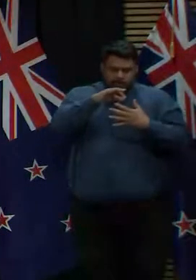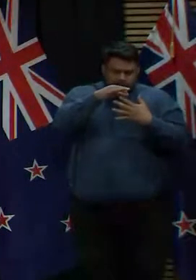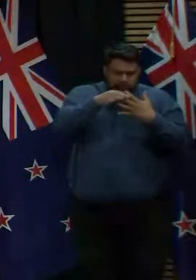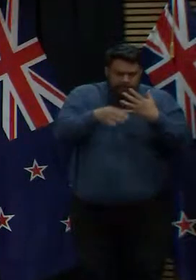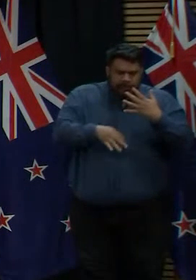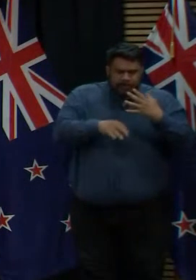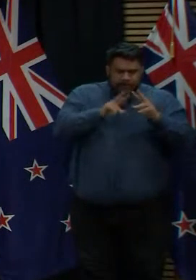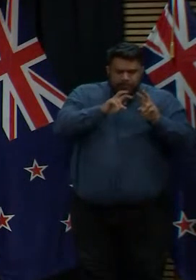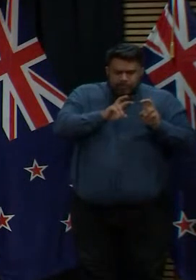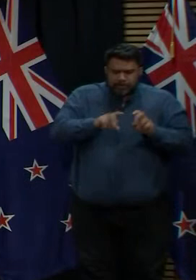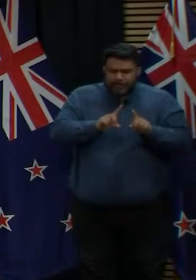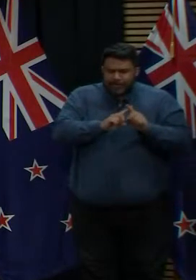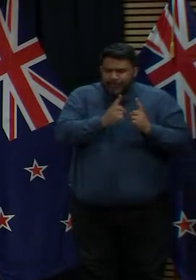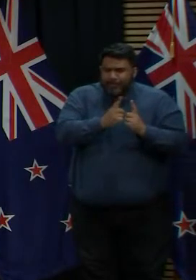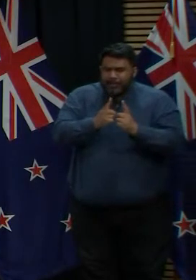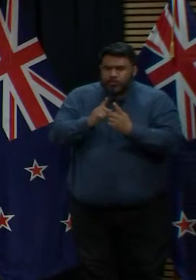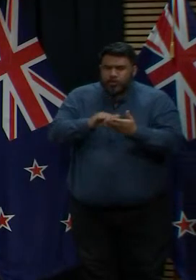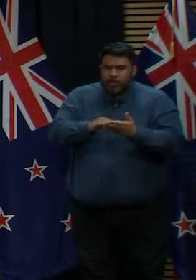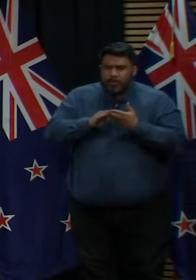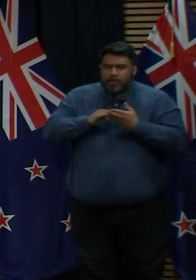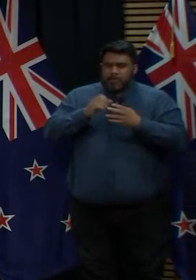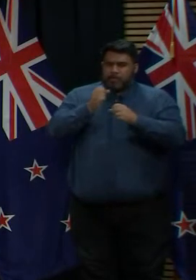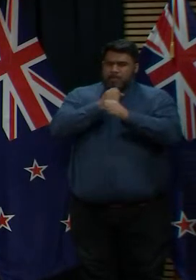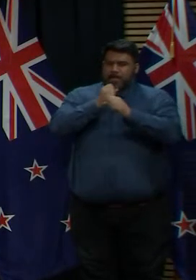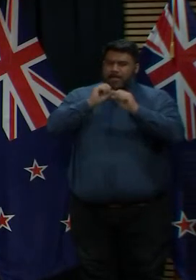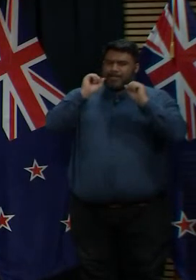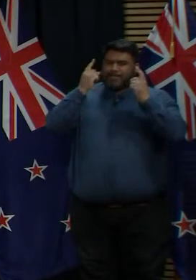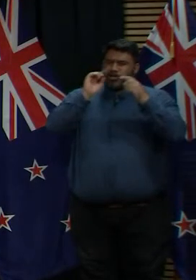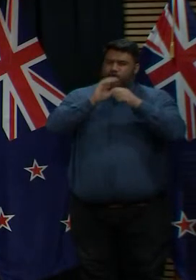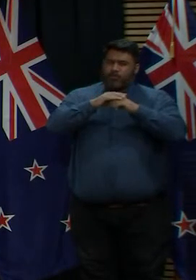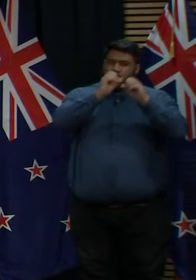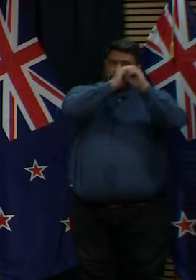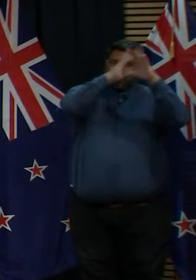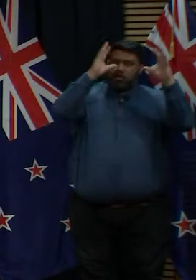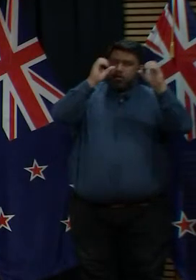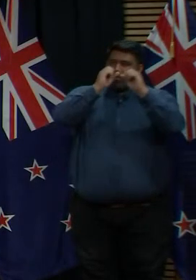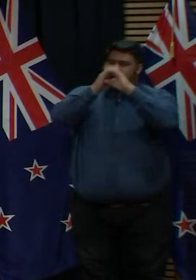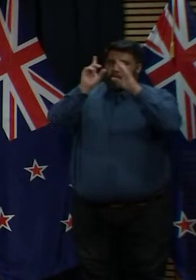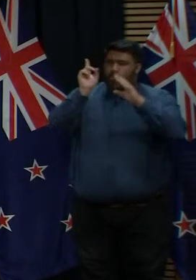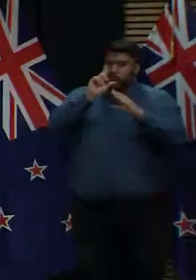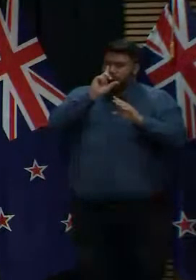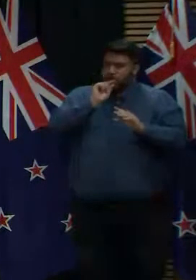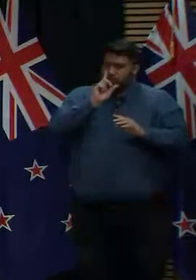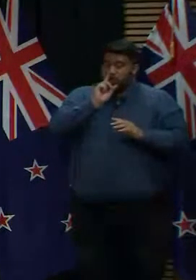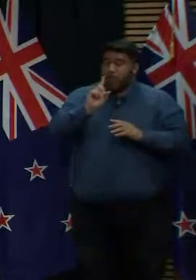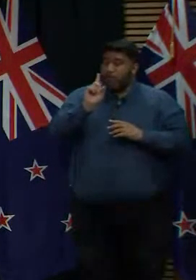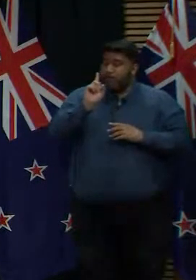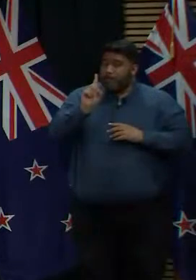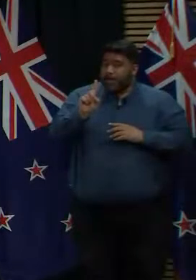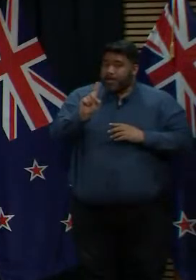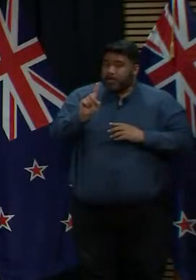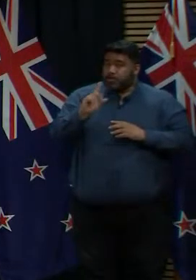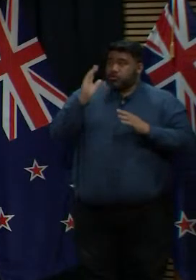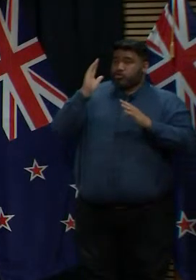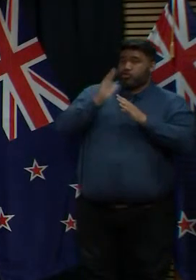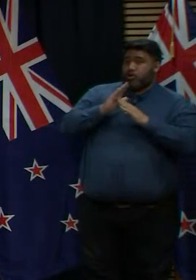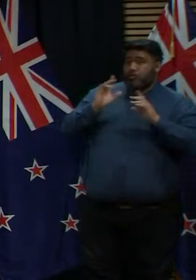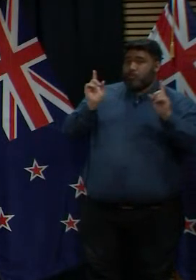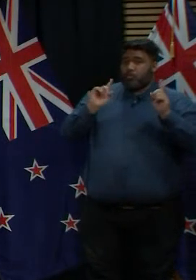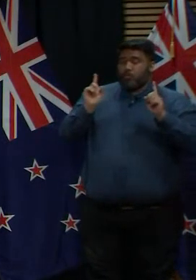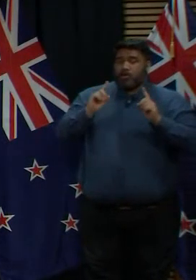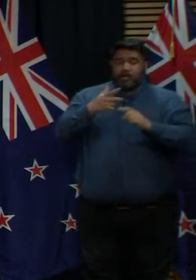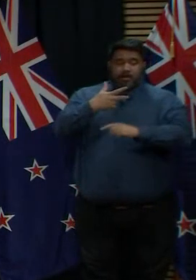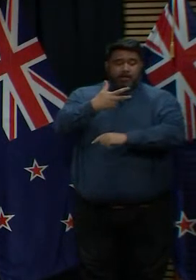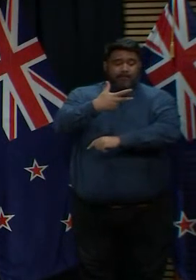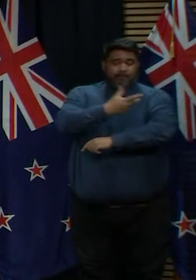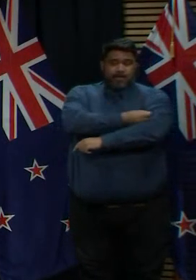But there are still some really strong themes that we can take away, even at this early point. The first is that vaccinations matter the most, and that they